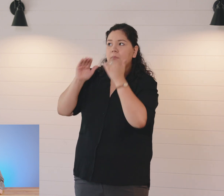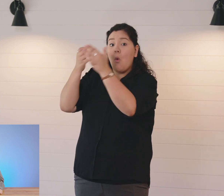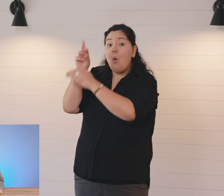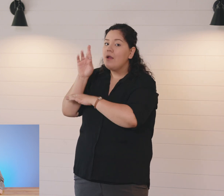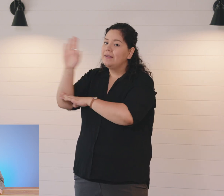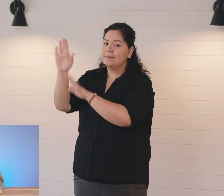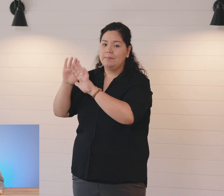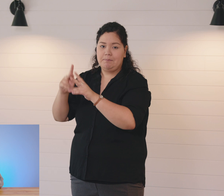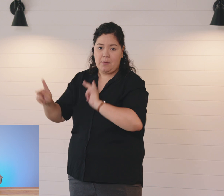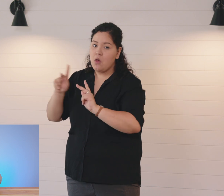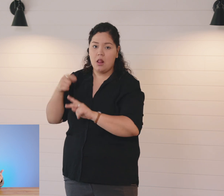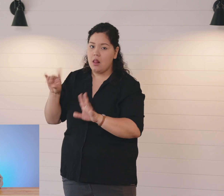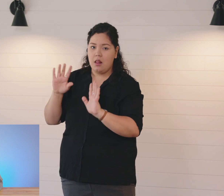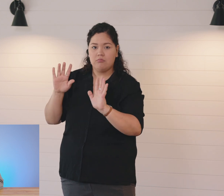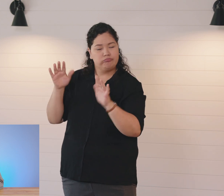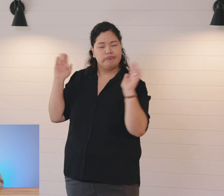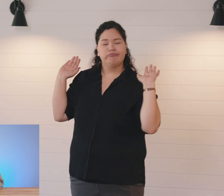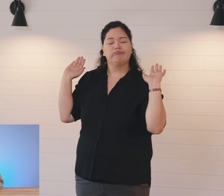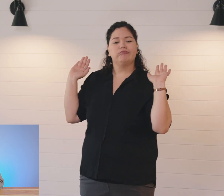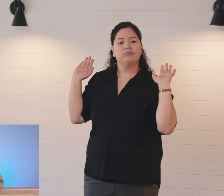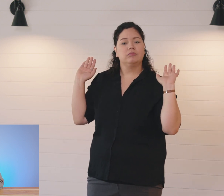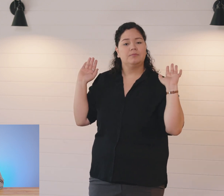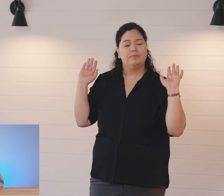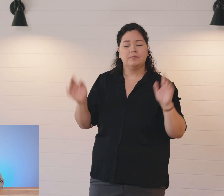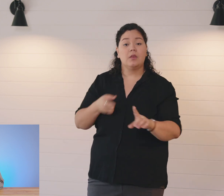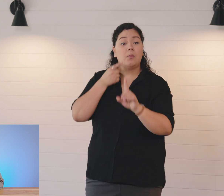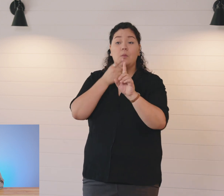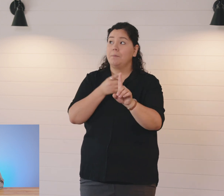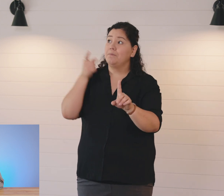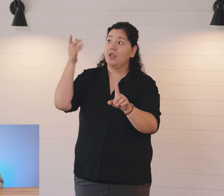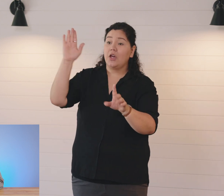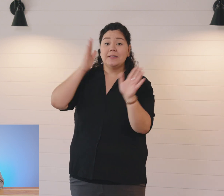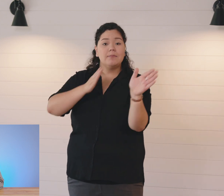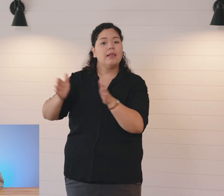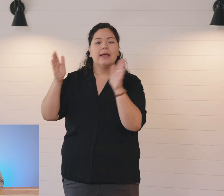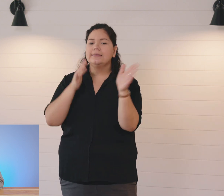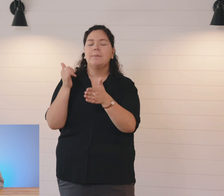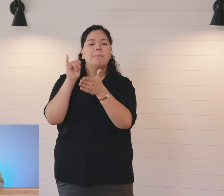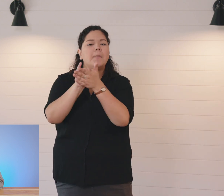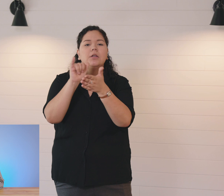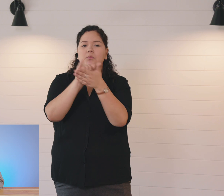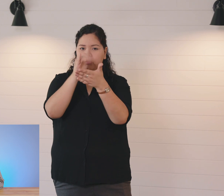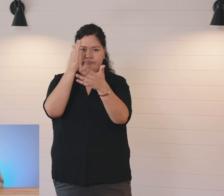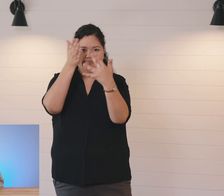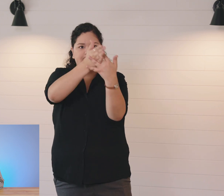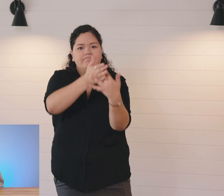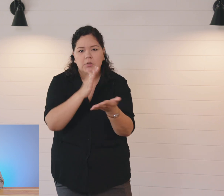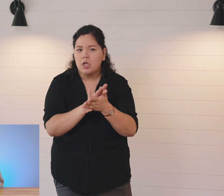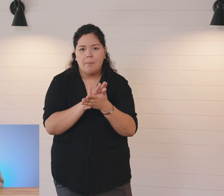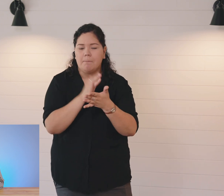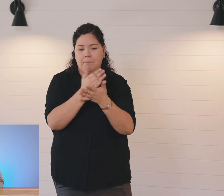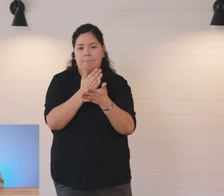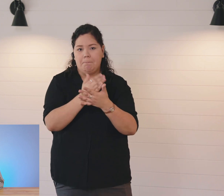people. The point in all of that is that God's plans for his people just can't be stopped. If you're a genuine follower of Jesus, God's